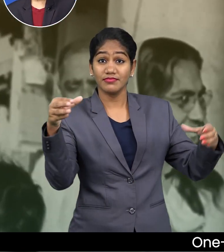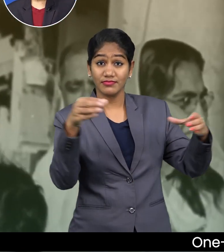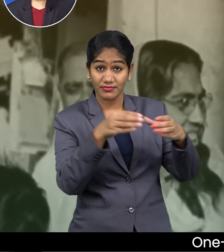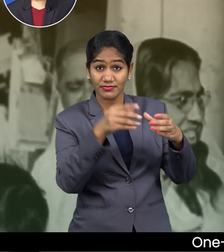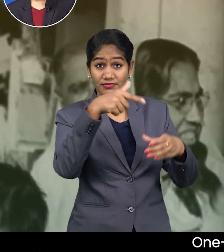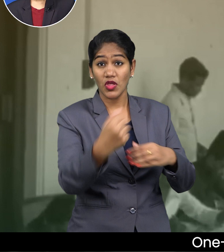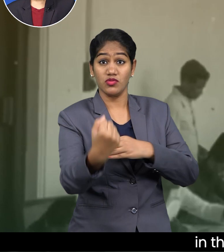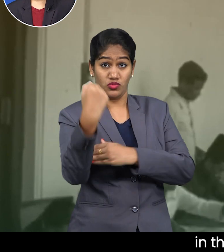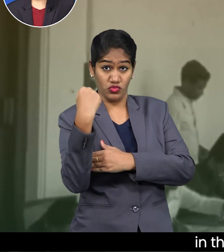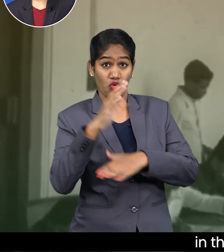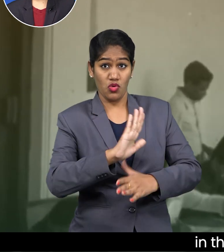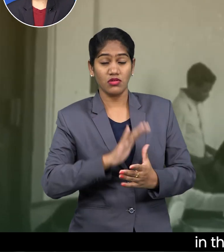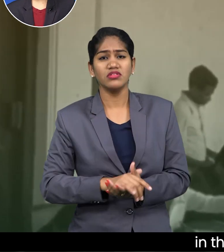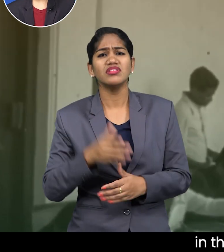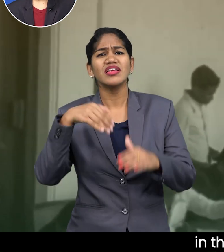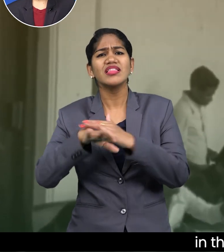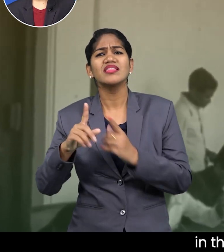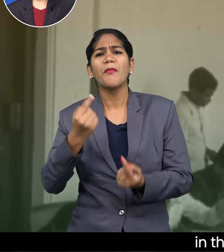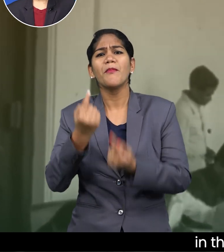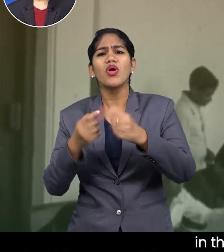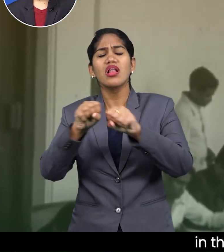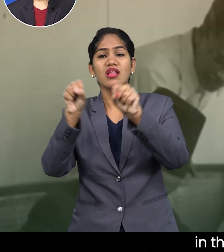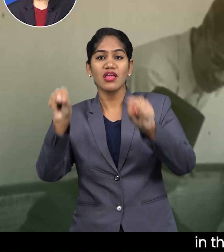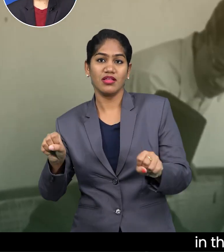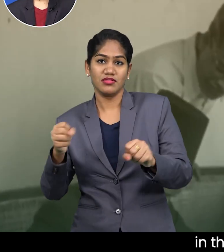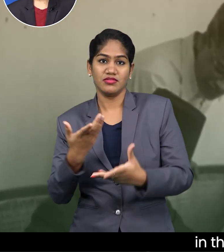One-party dominance in the political system.